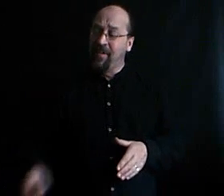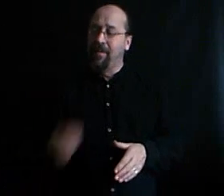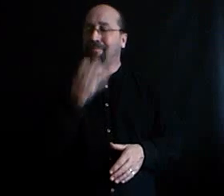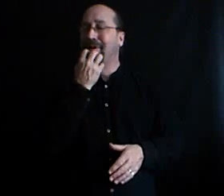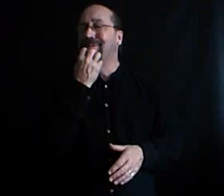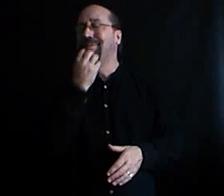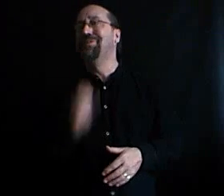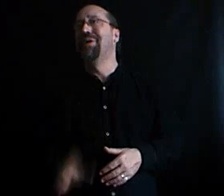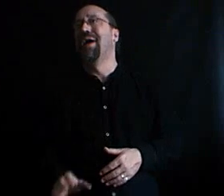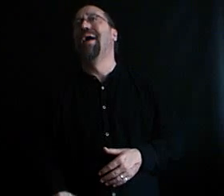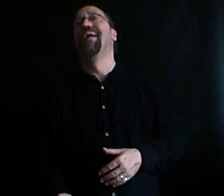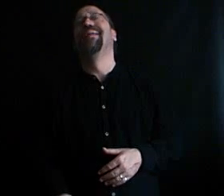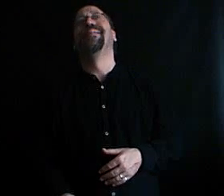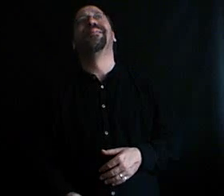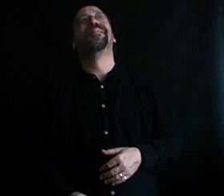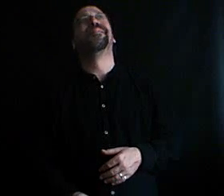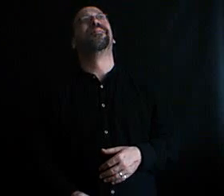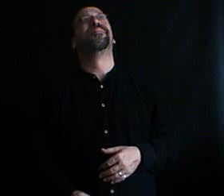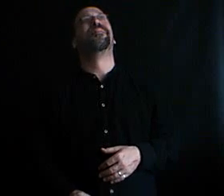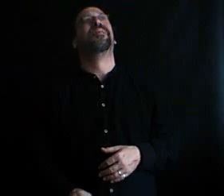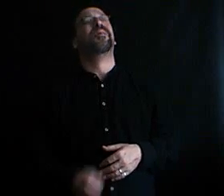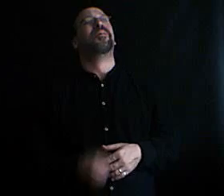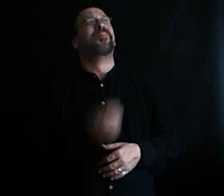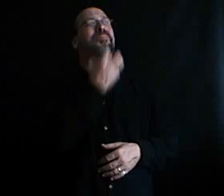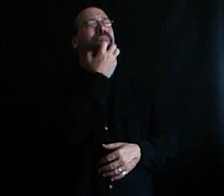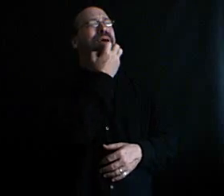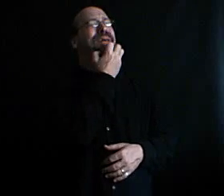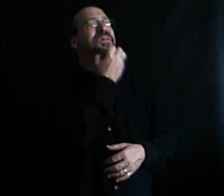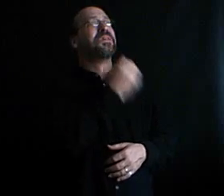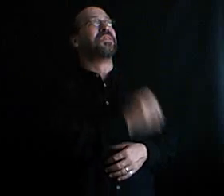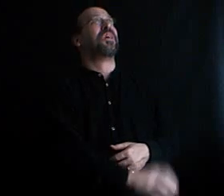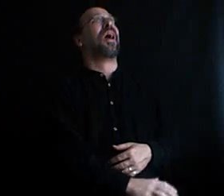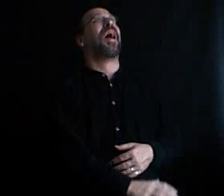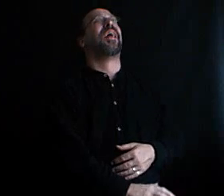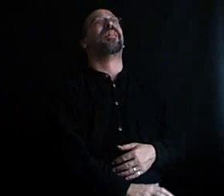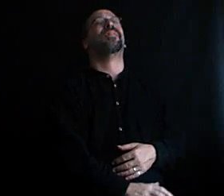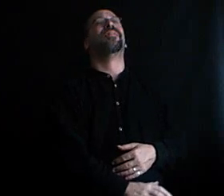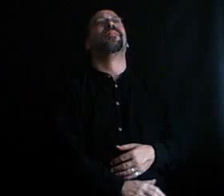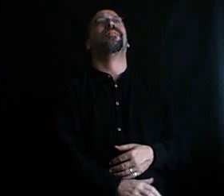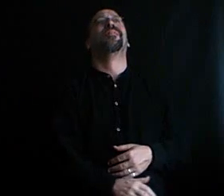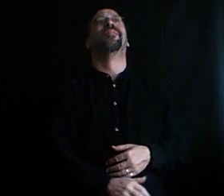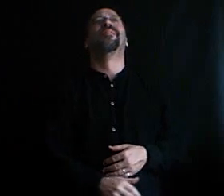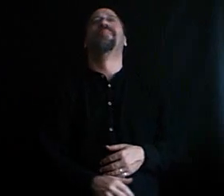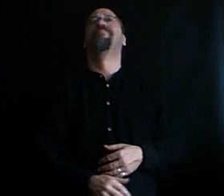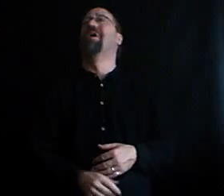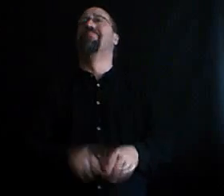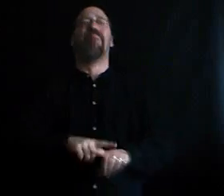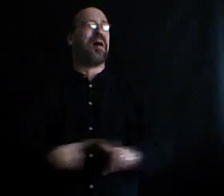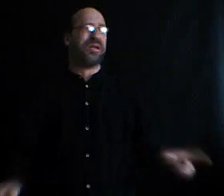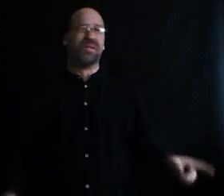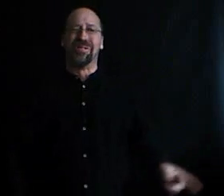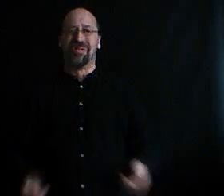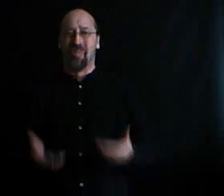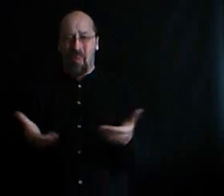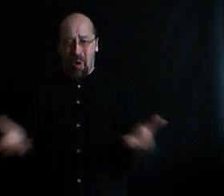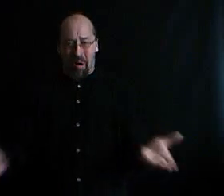precious child. Precious child, but in this world,